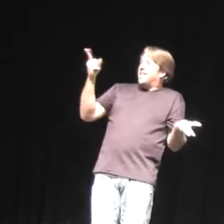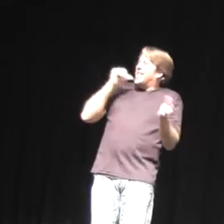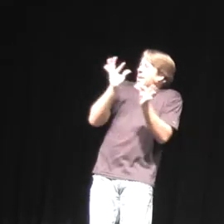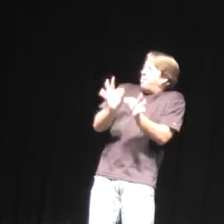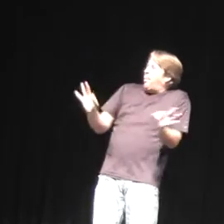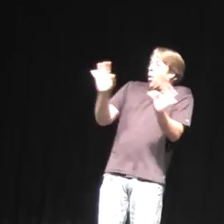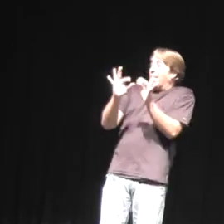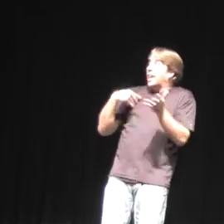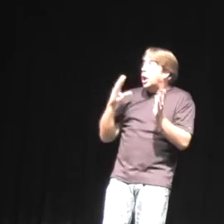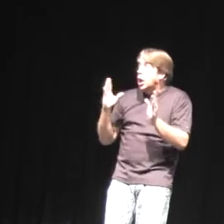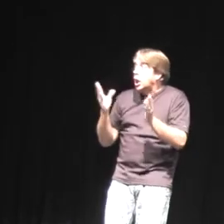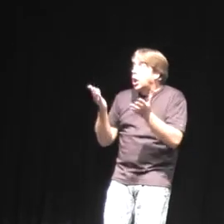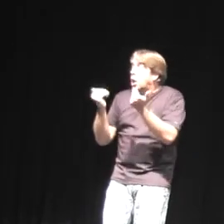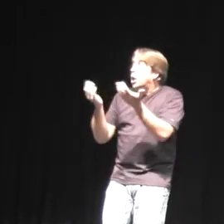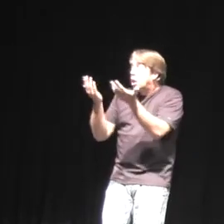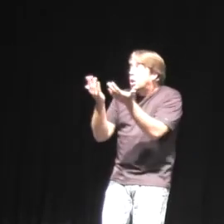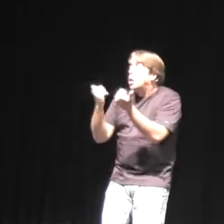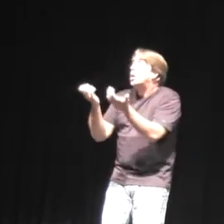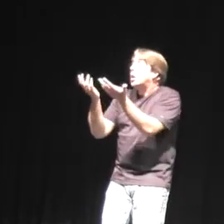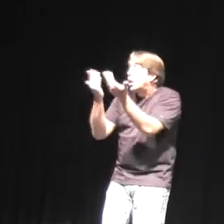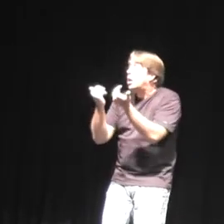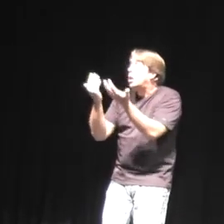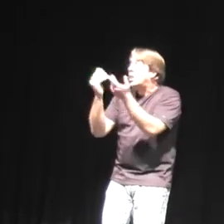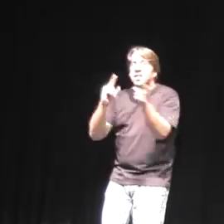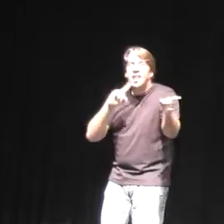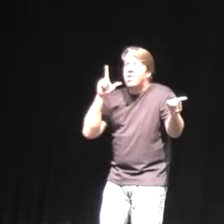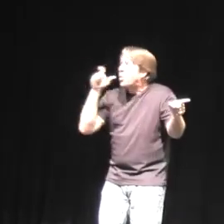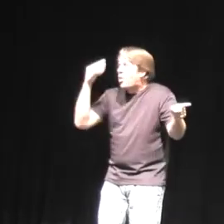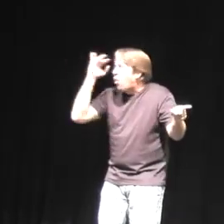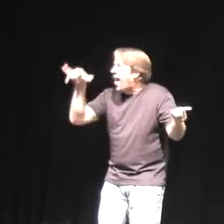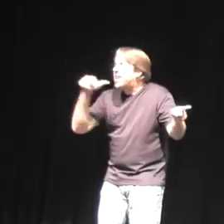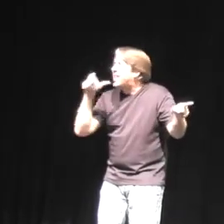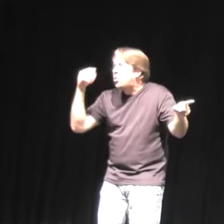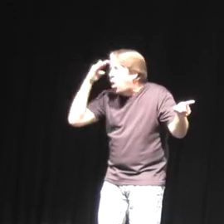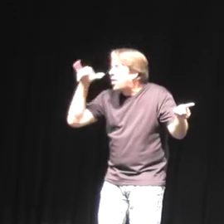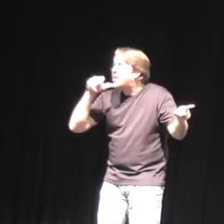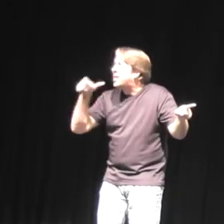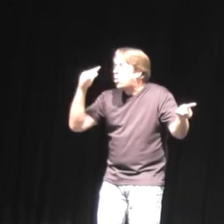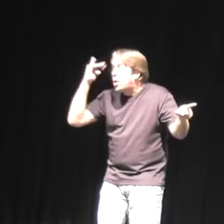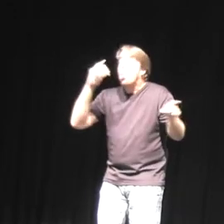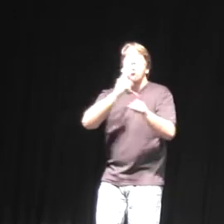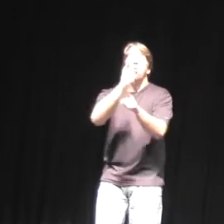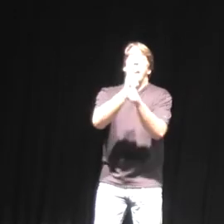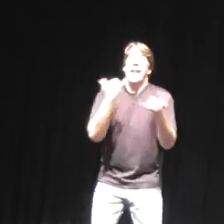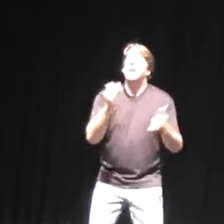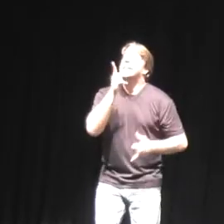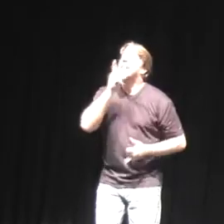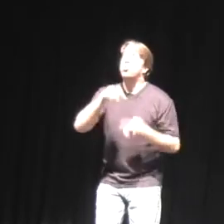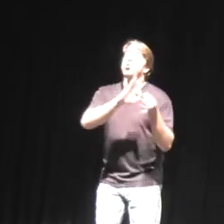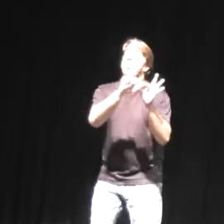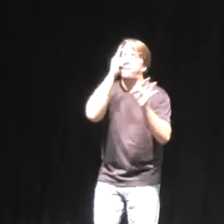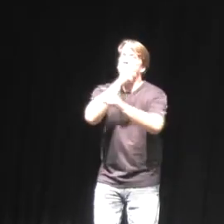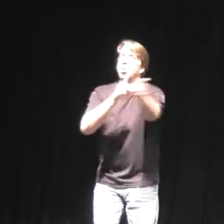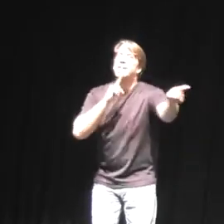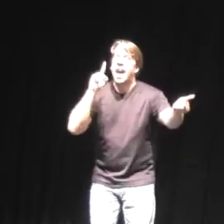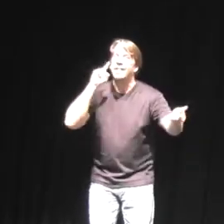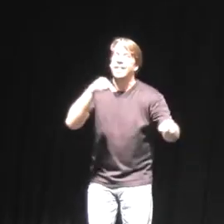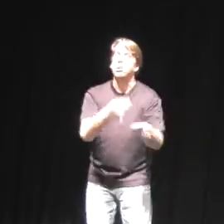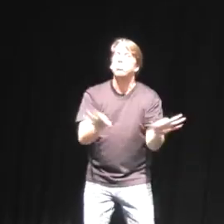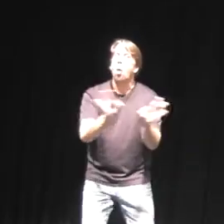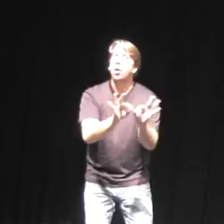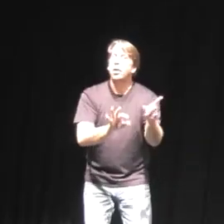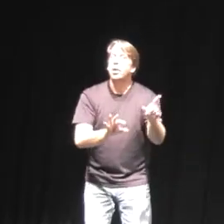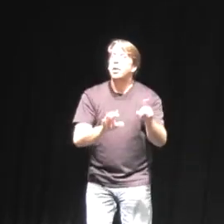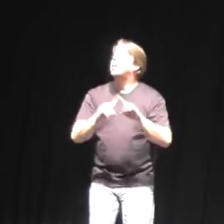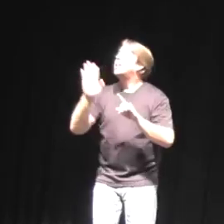nothing that we say that the deaf person even needs to know practically, except for right now, don't worry, right? This is important. But other than that, I promise,